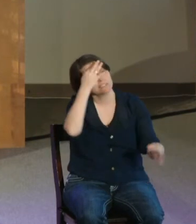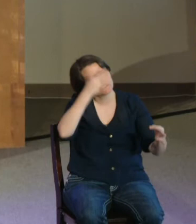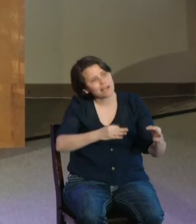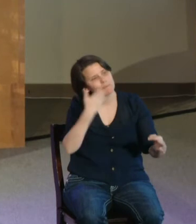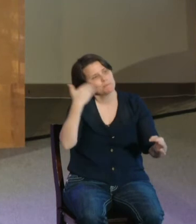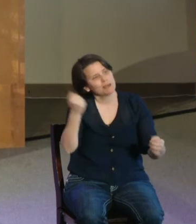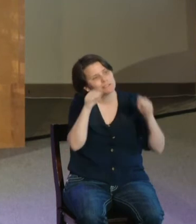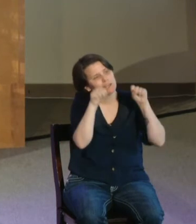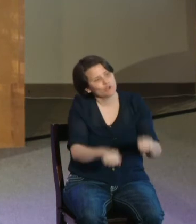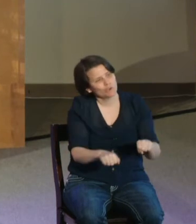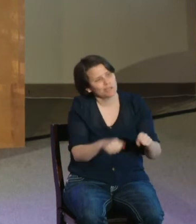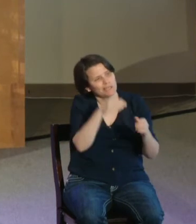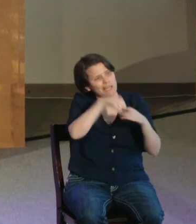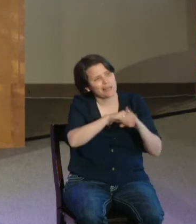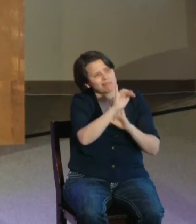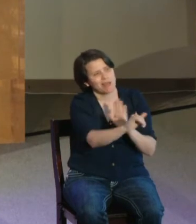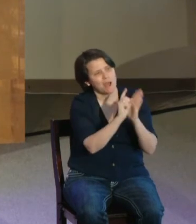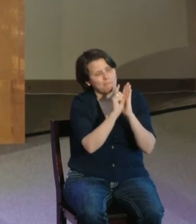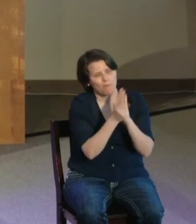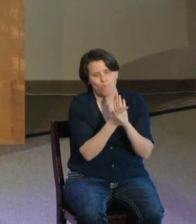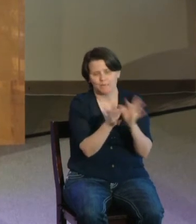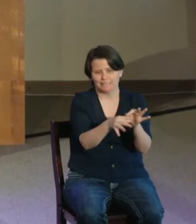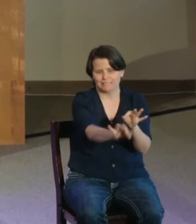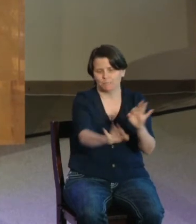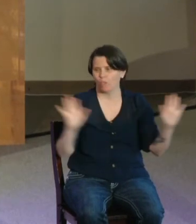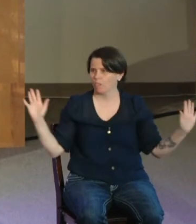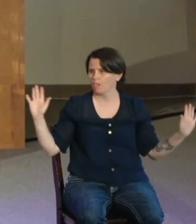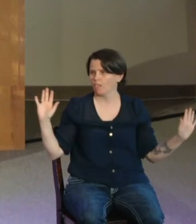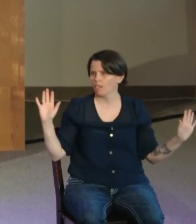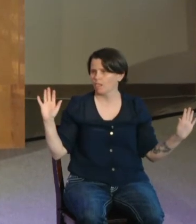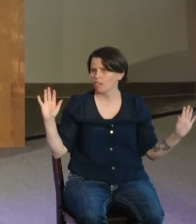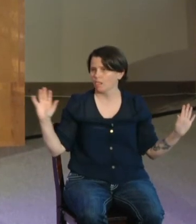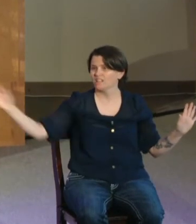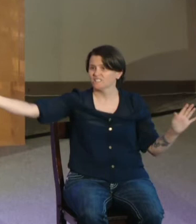the facts at that time. Simple. Simple.